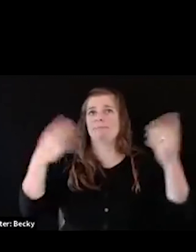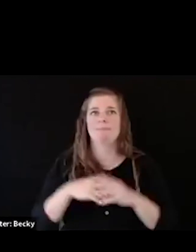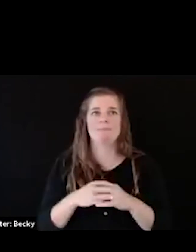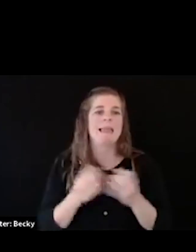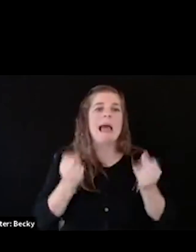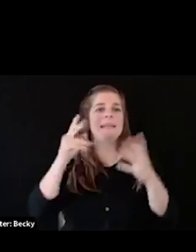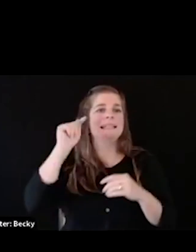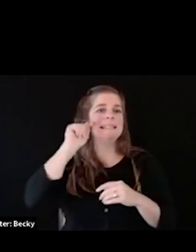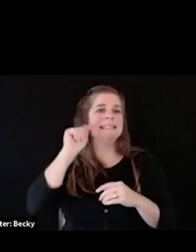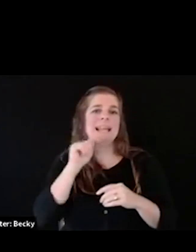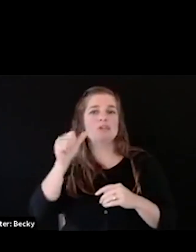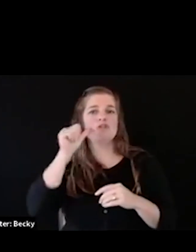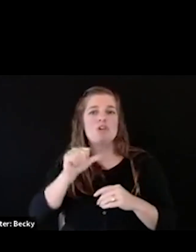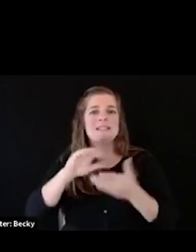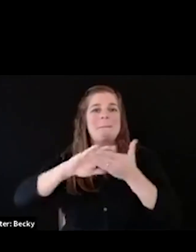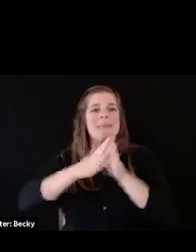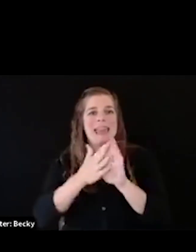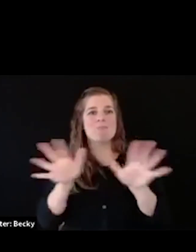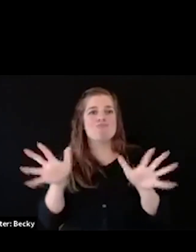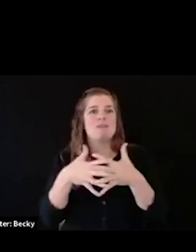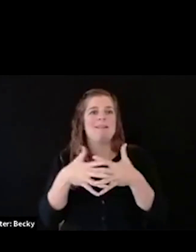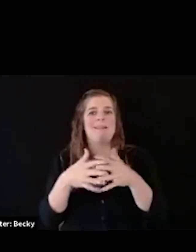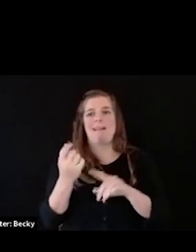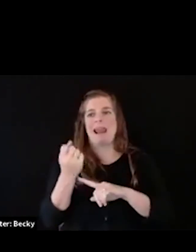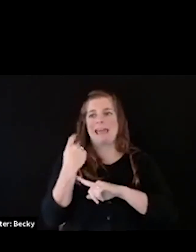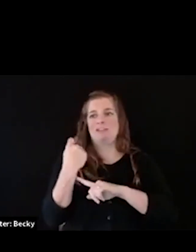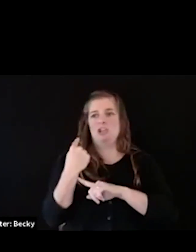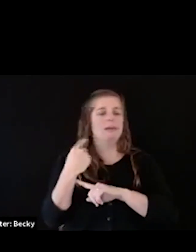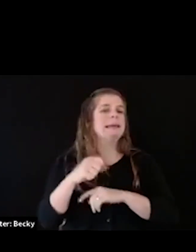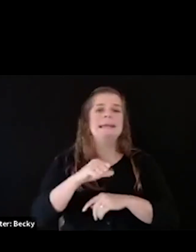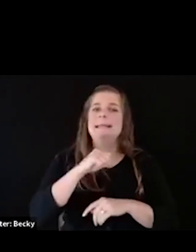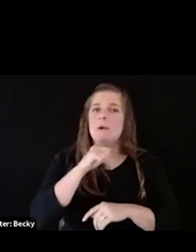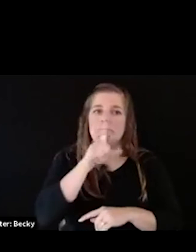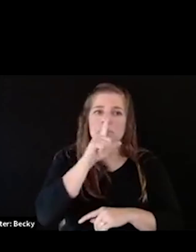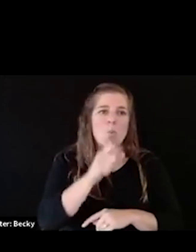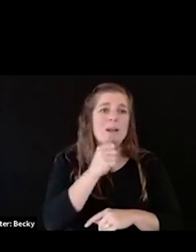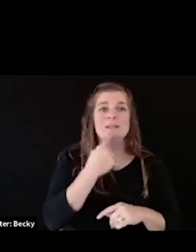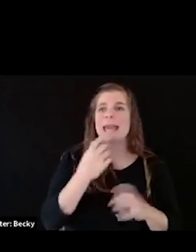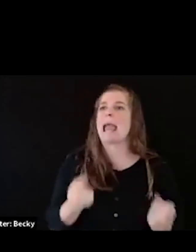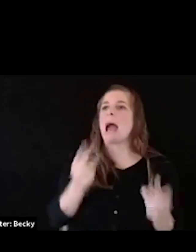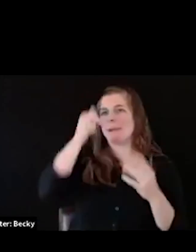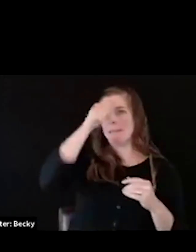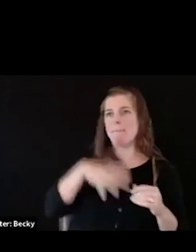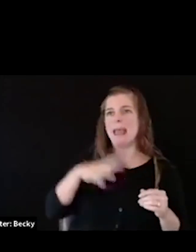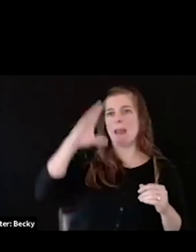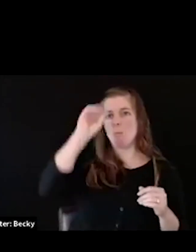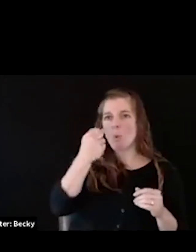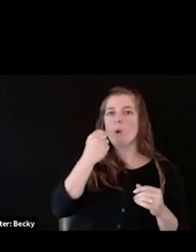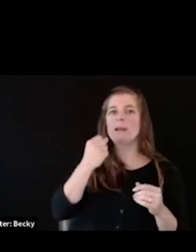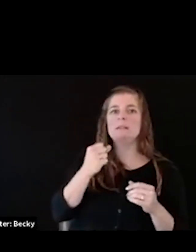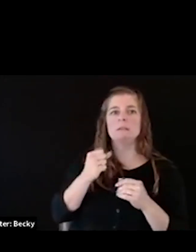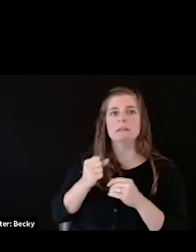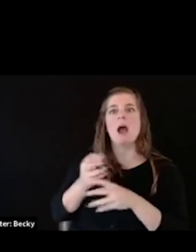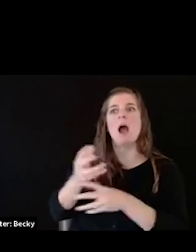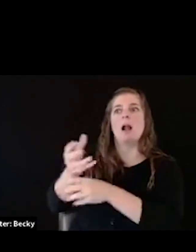teenage girls got pregnant last year in one state or another, rather than how many men and boys impregnated teenage girls. And all